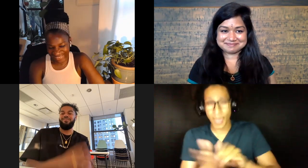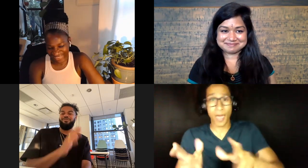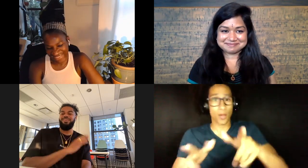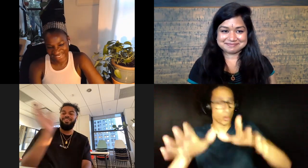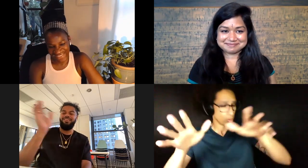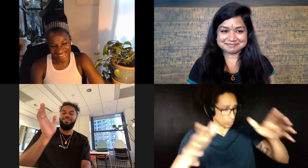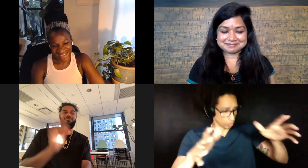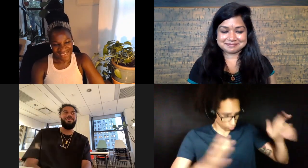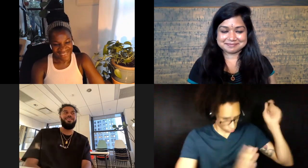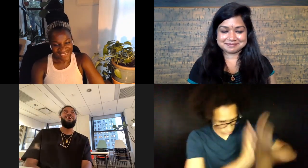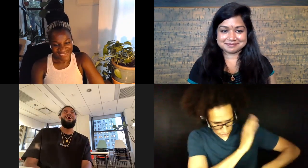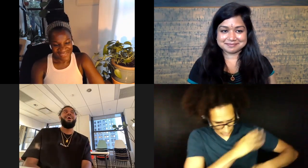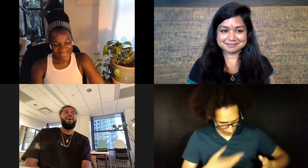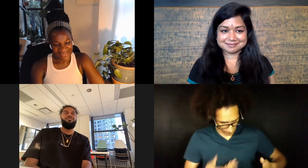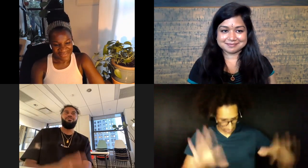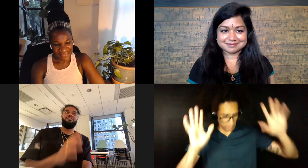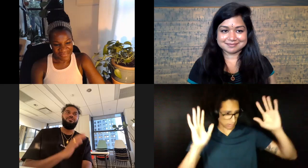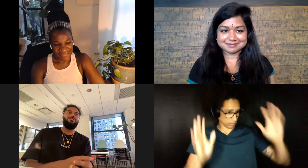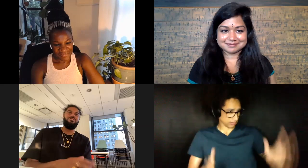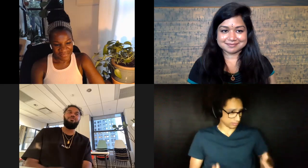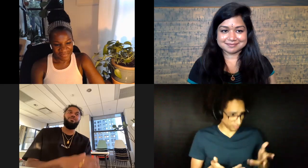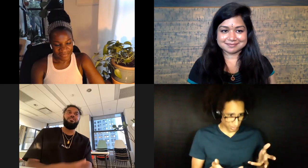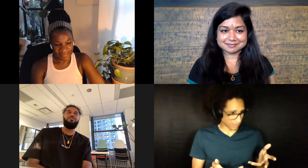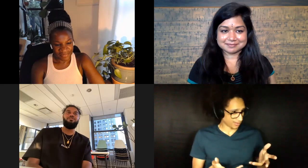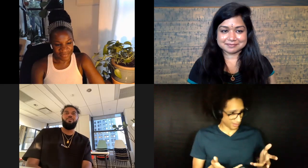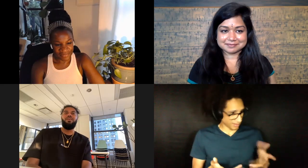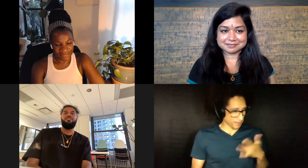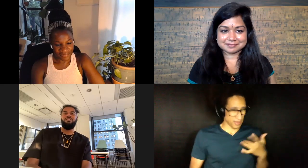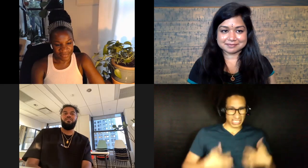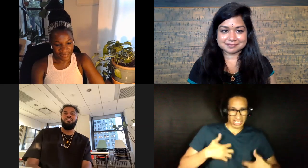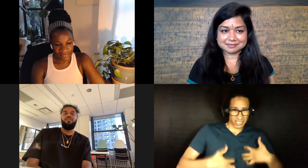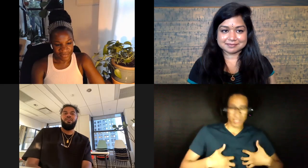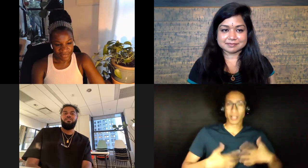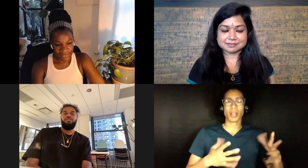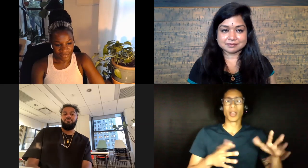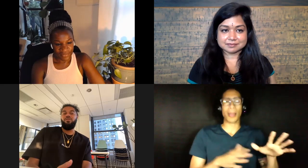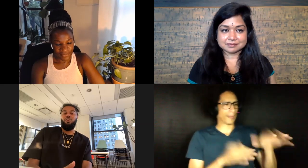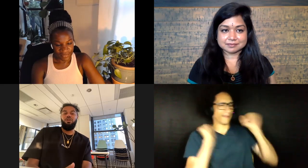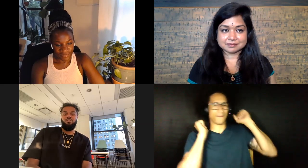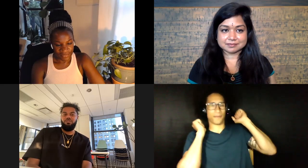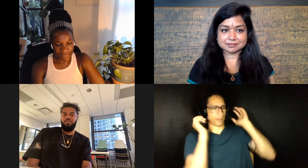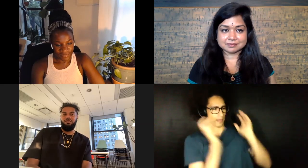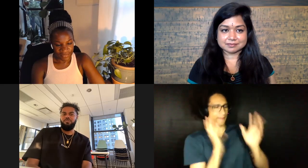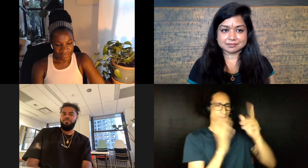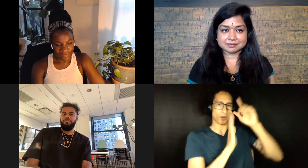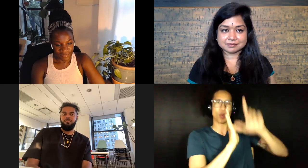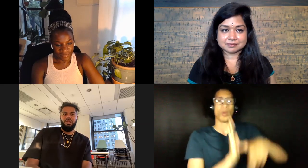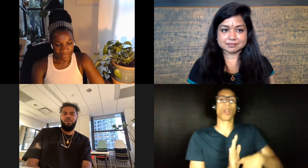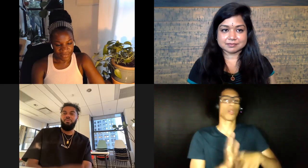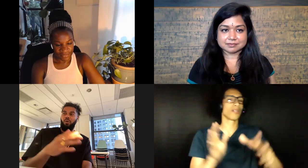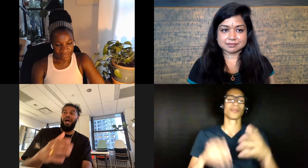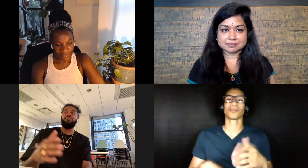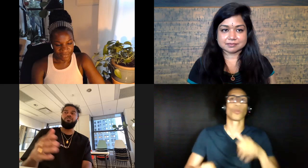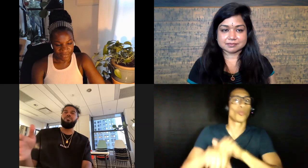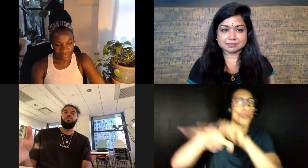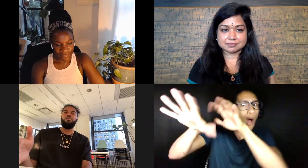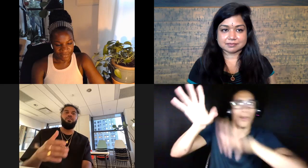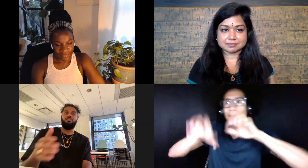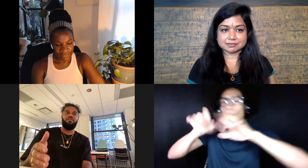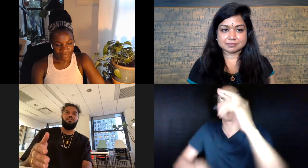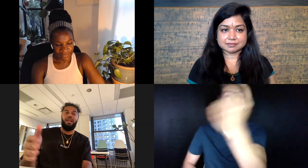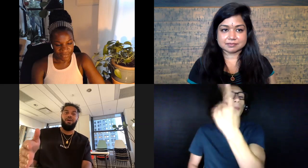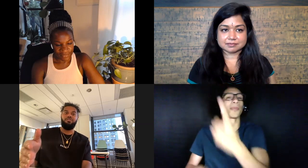why. Yeah, I think like besides the mutual aid, I'm kind of always thinking about like specifically